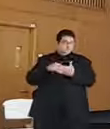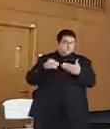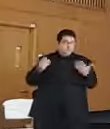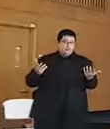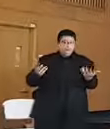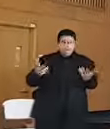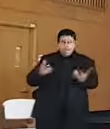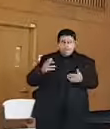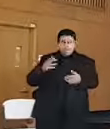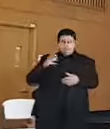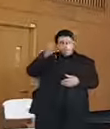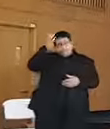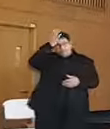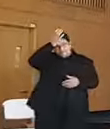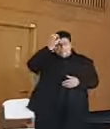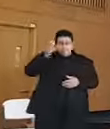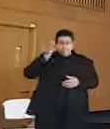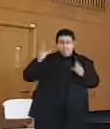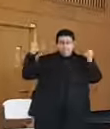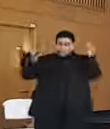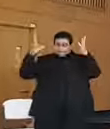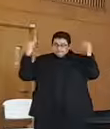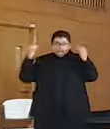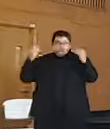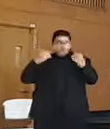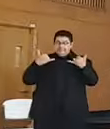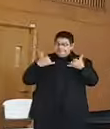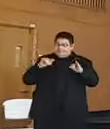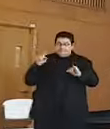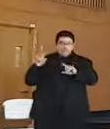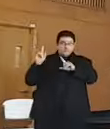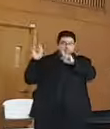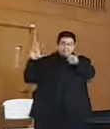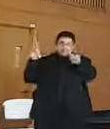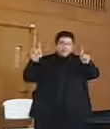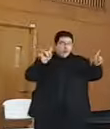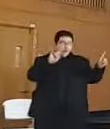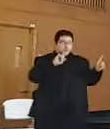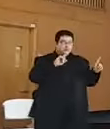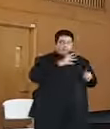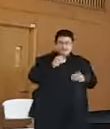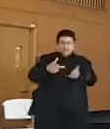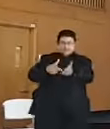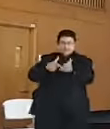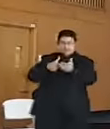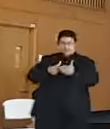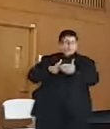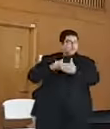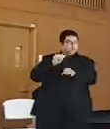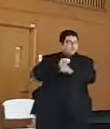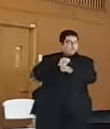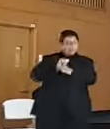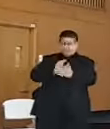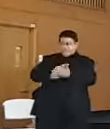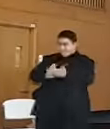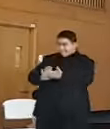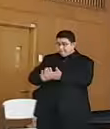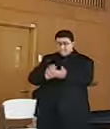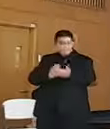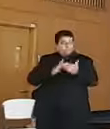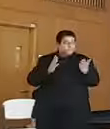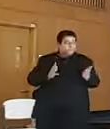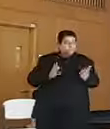EMT responders, and others still have to go out and respond, in addition to essential workers like custodians who've done a wonderful job saving